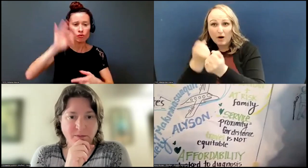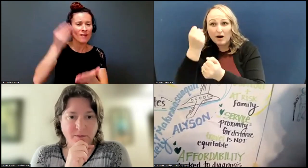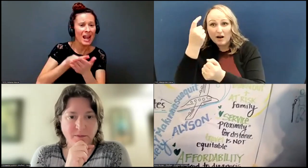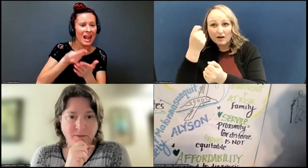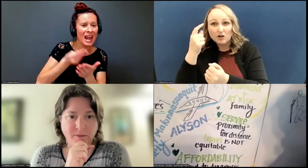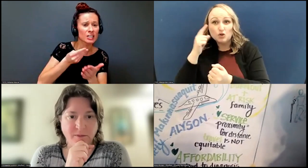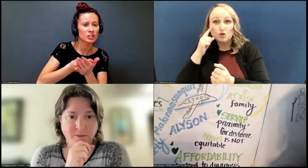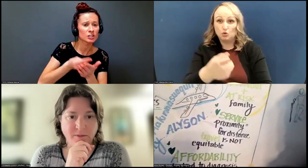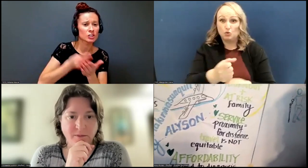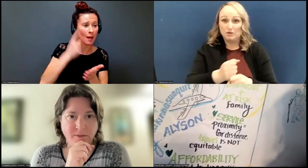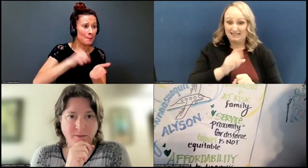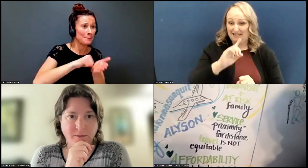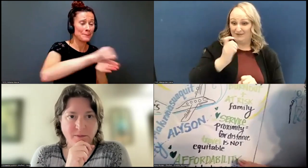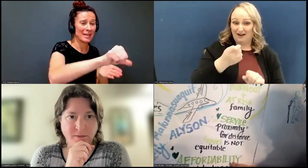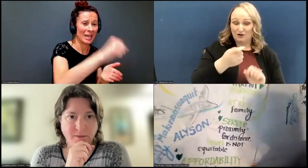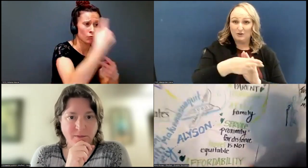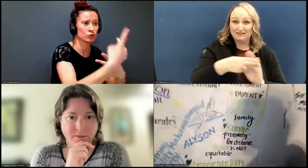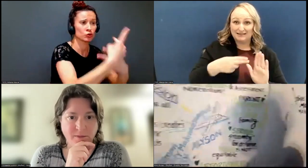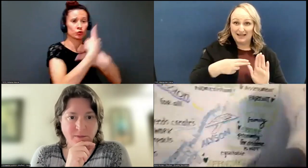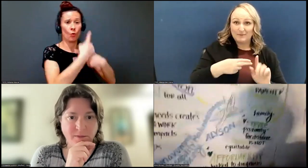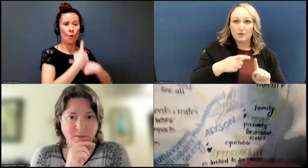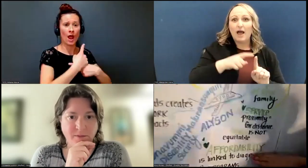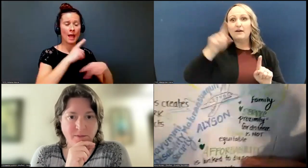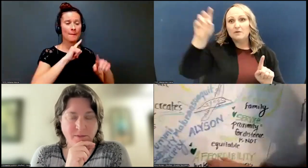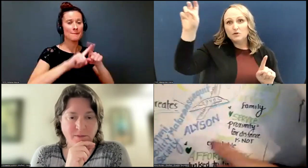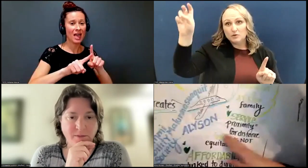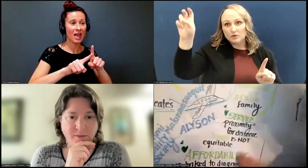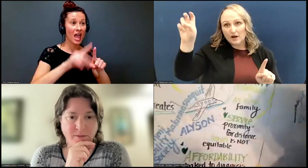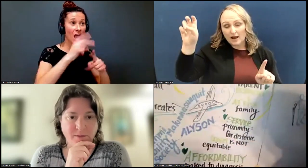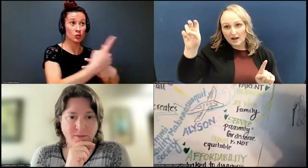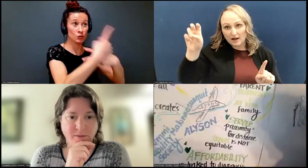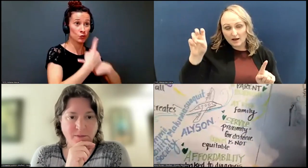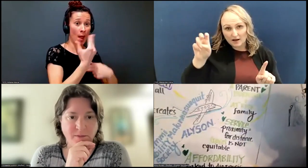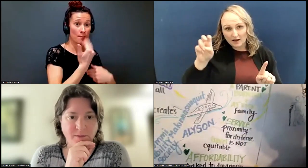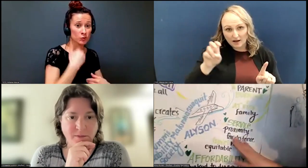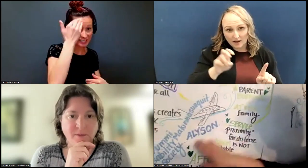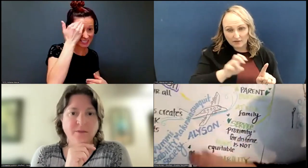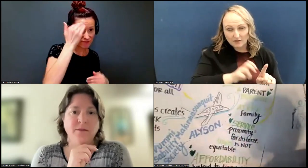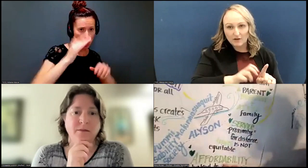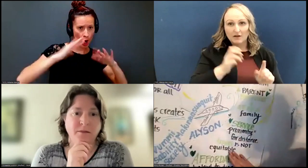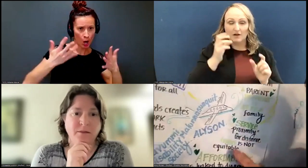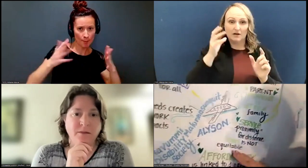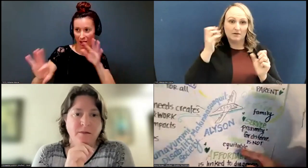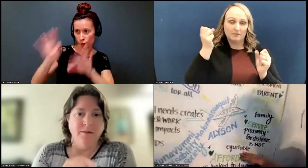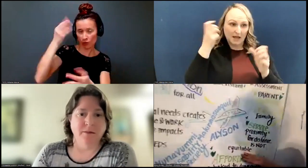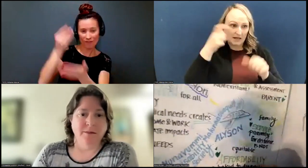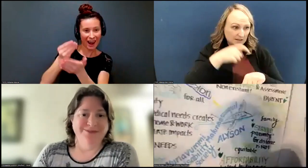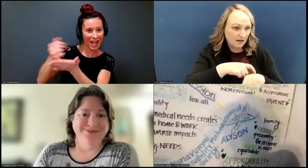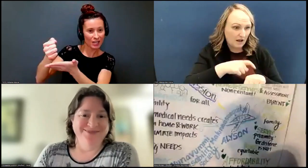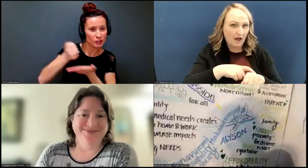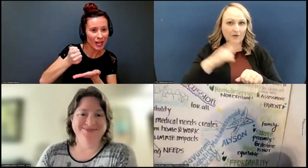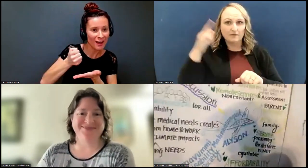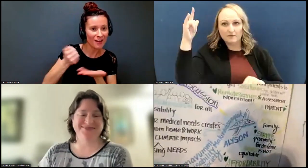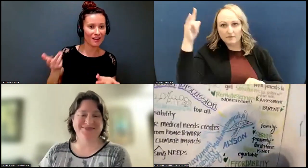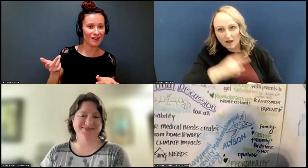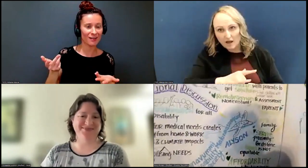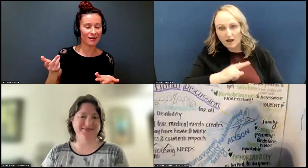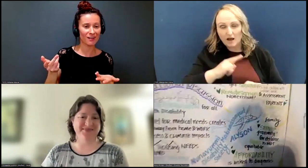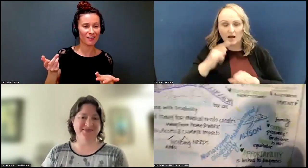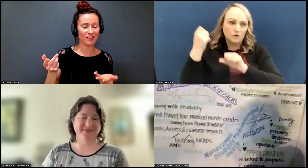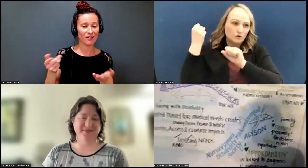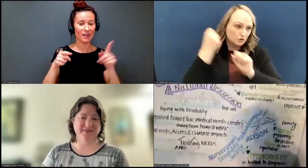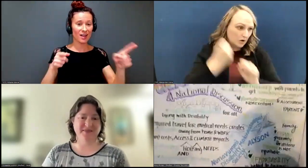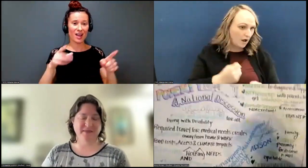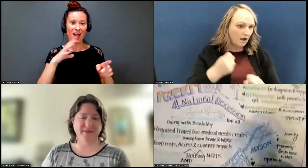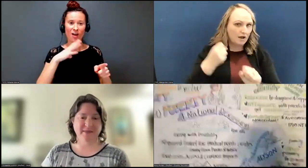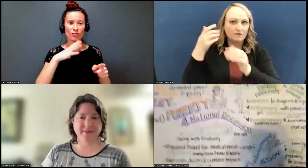likely falling through a tremendous amount of cracks in this system. And I can speak to that personally, living in a small community